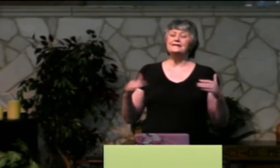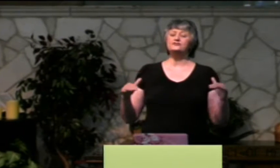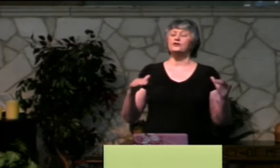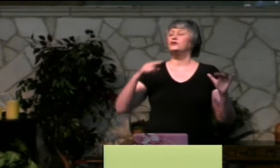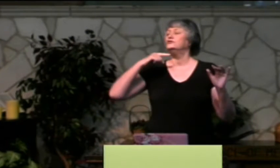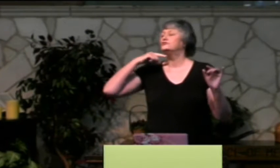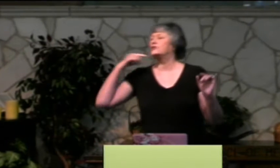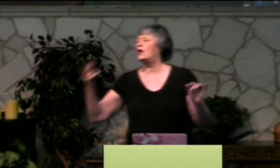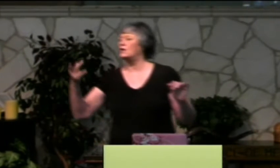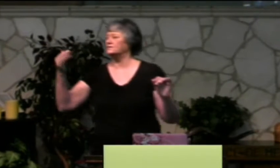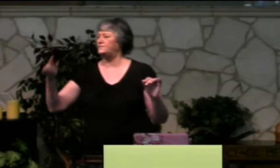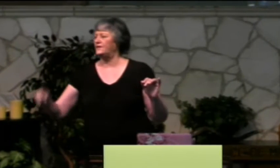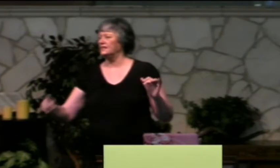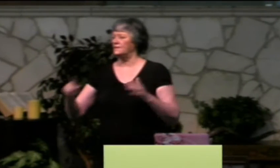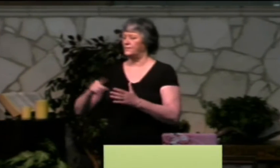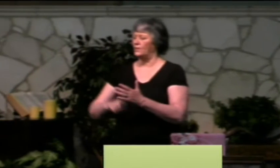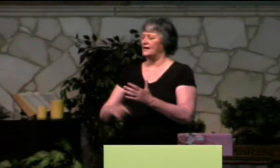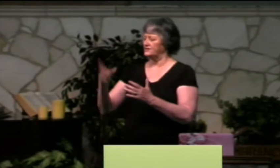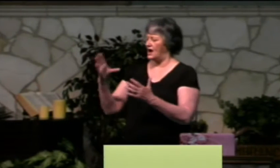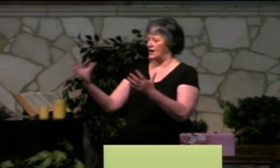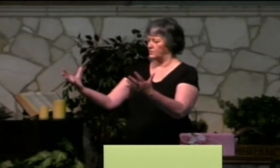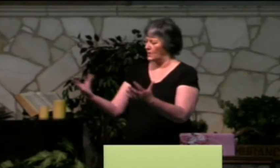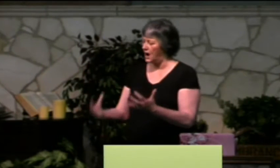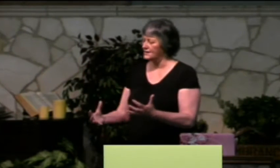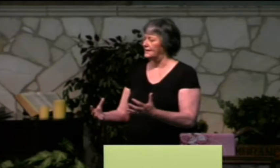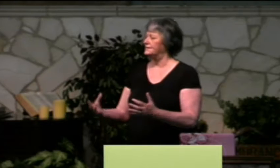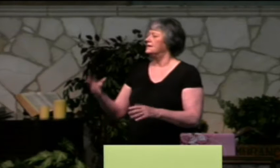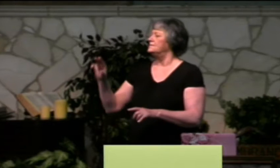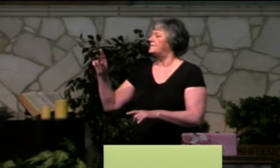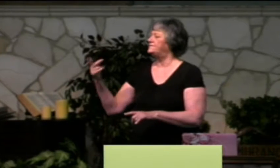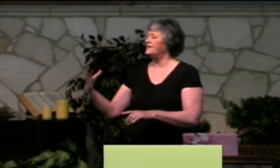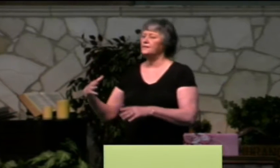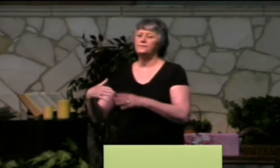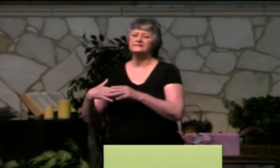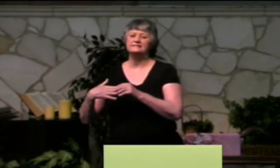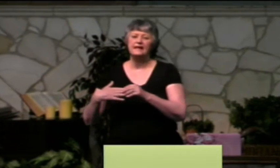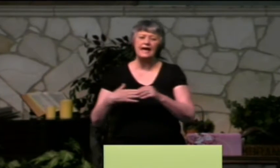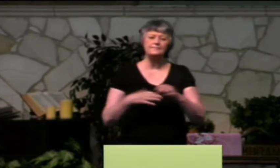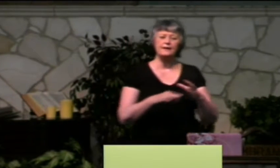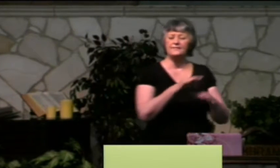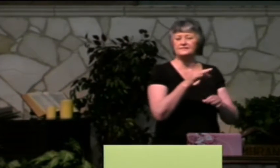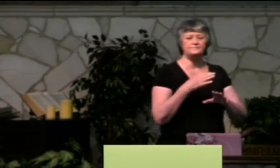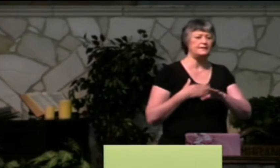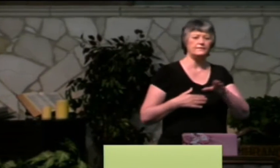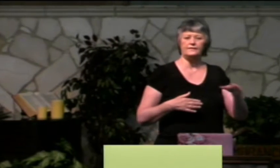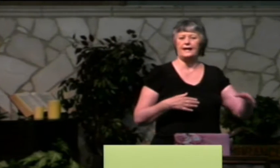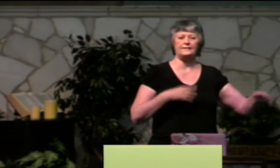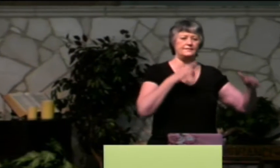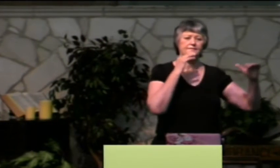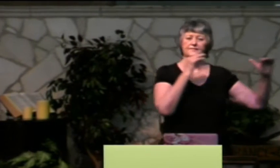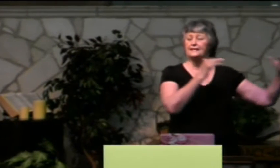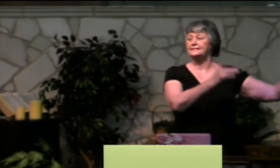angel told Philip what God wanted, but Philip was led by the Spirit out into that